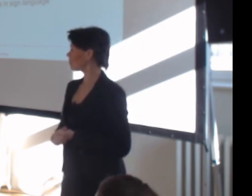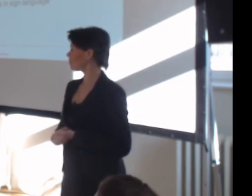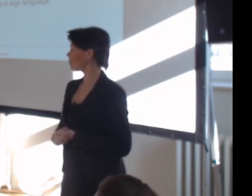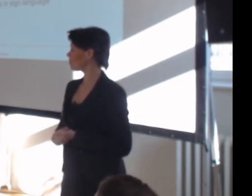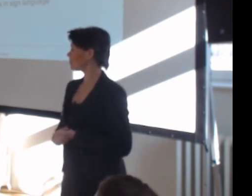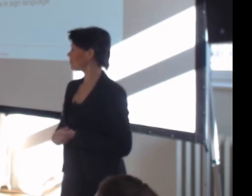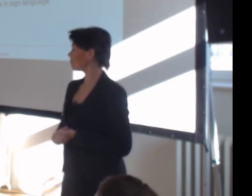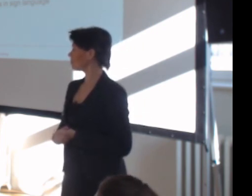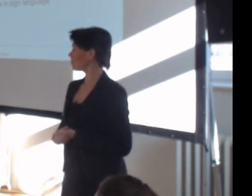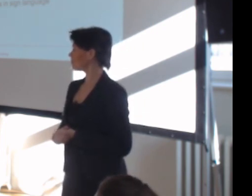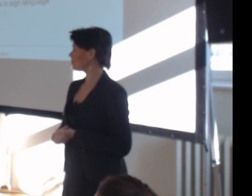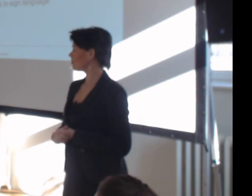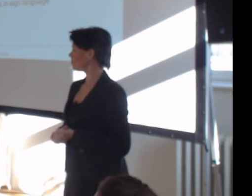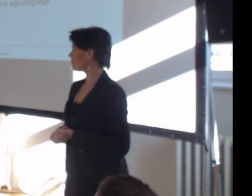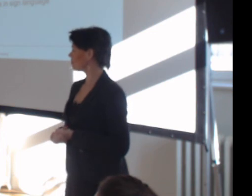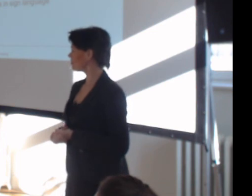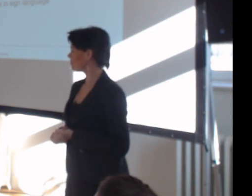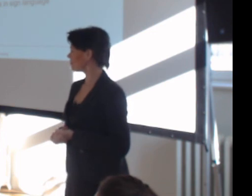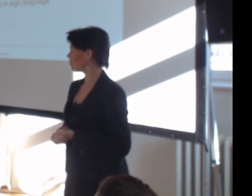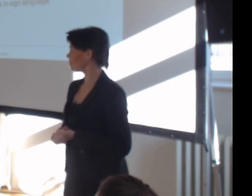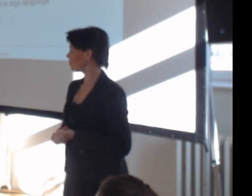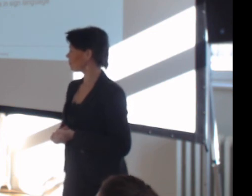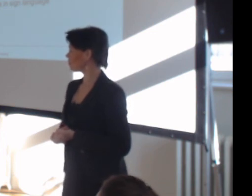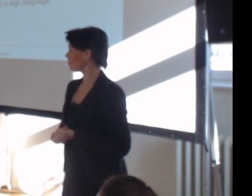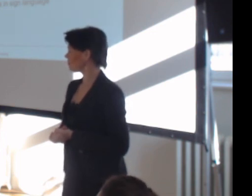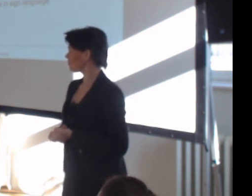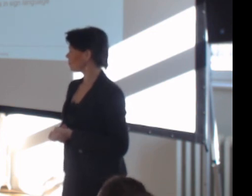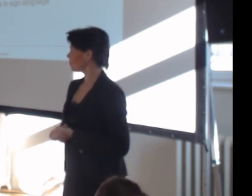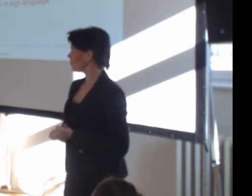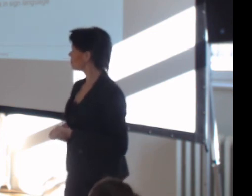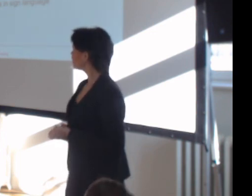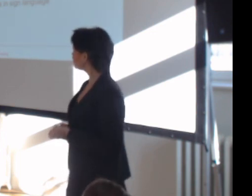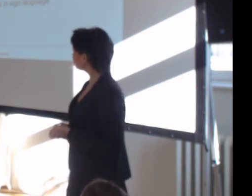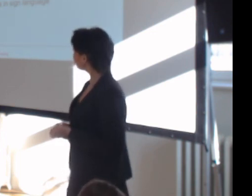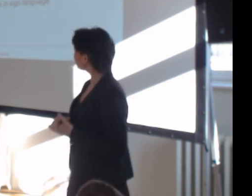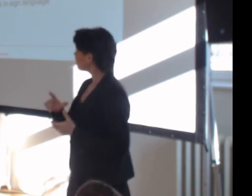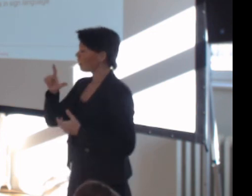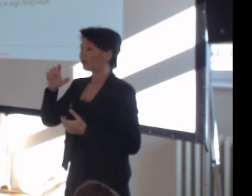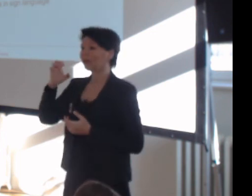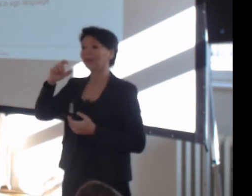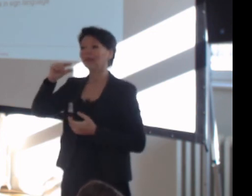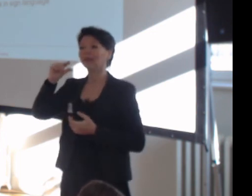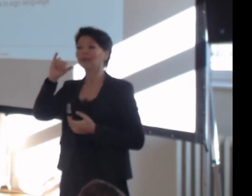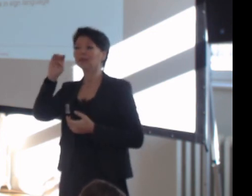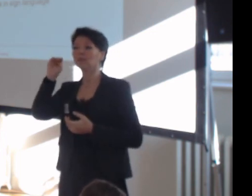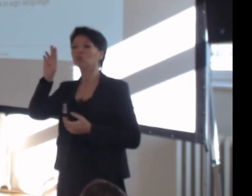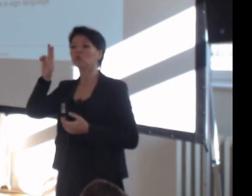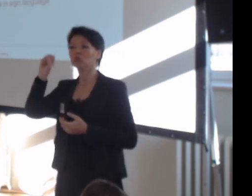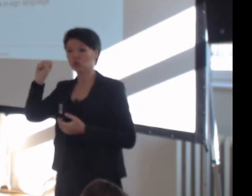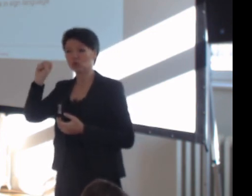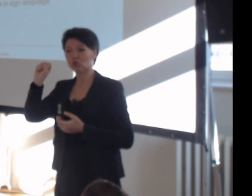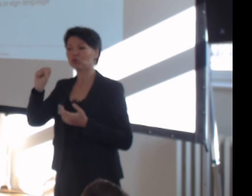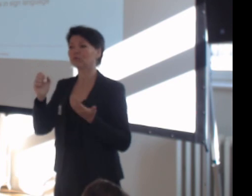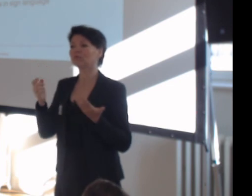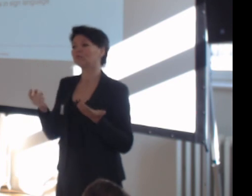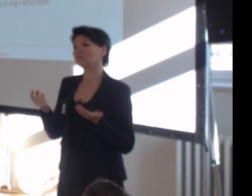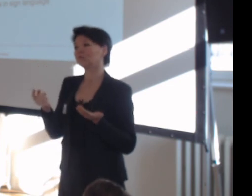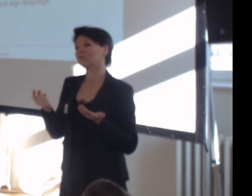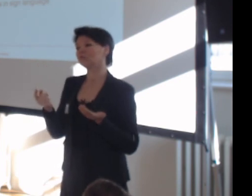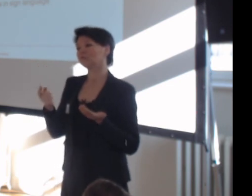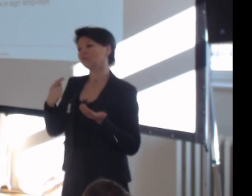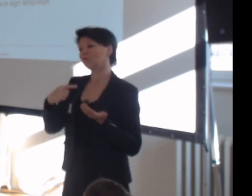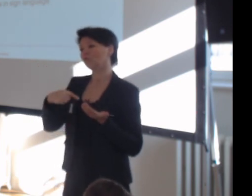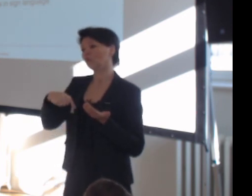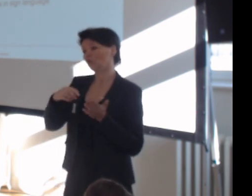And in Legimers, the uses of Legimers, it's important for us that they are a beneficiary person,